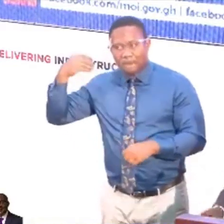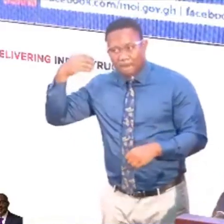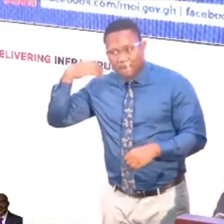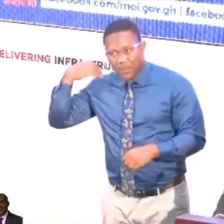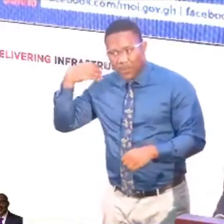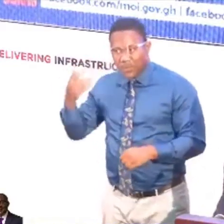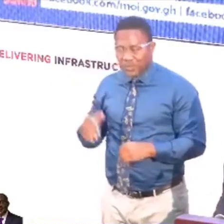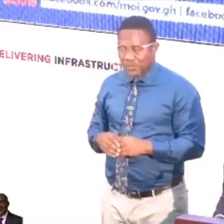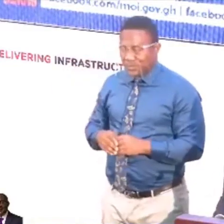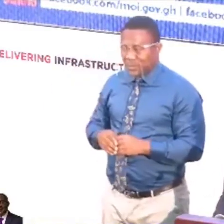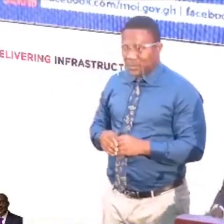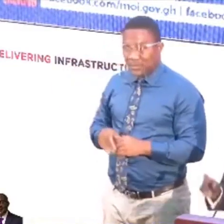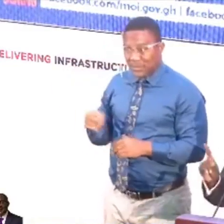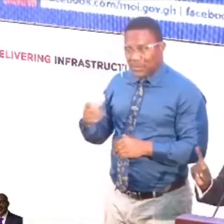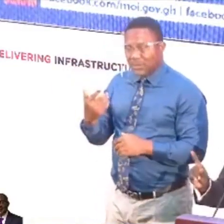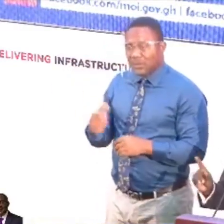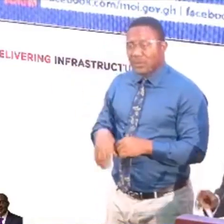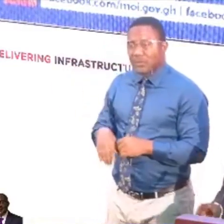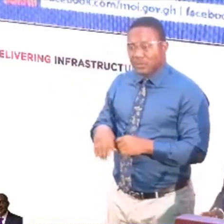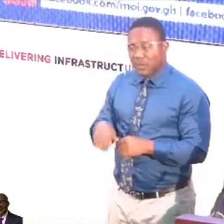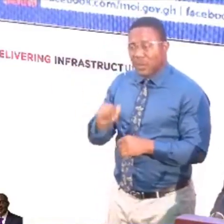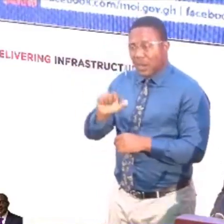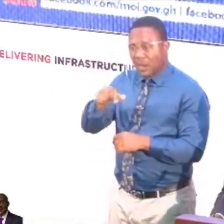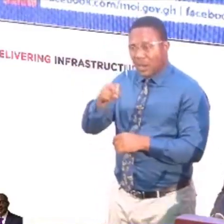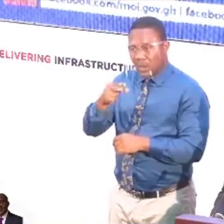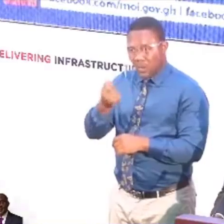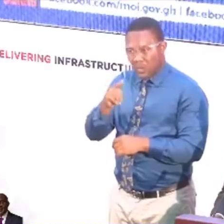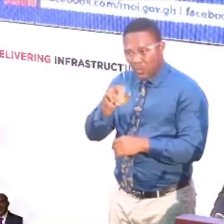was Governor Akwa, it is Bawumia.